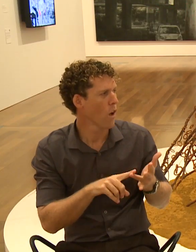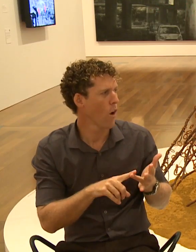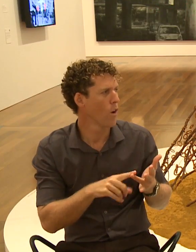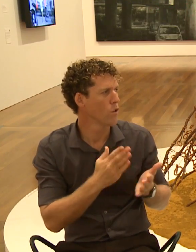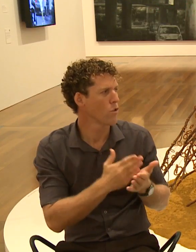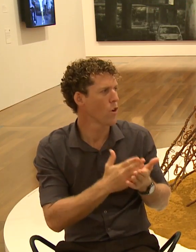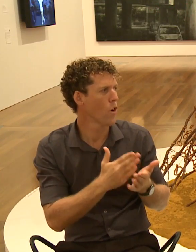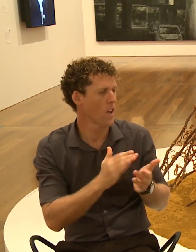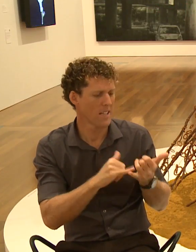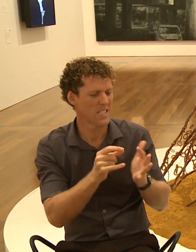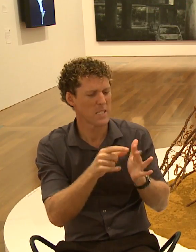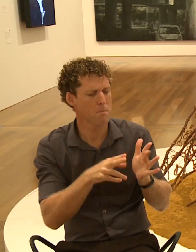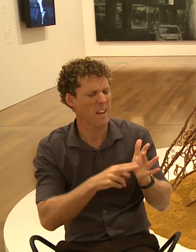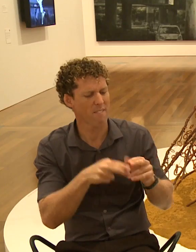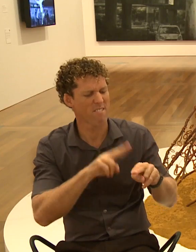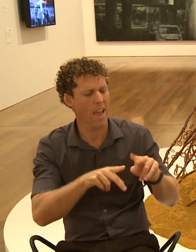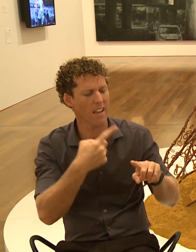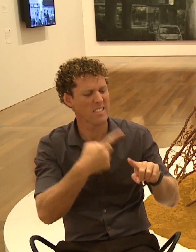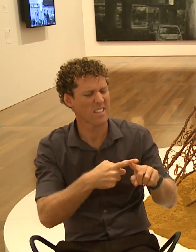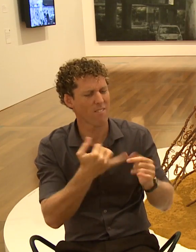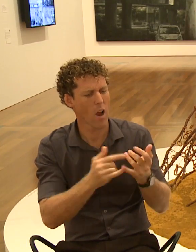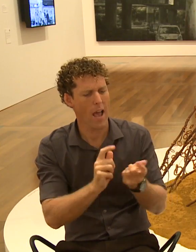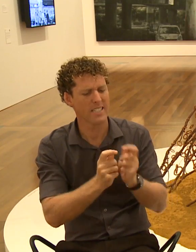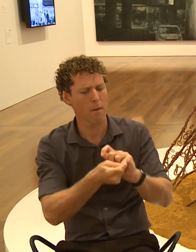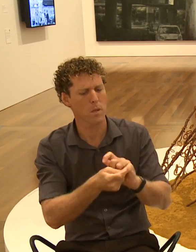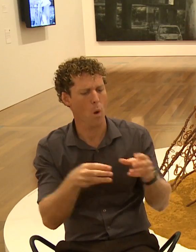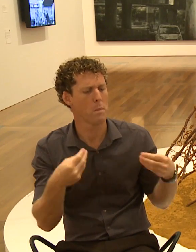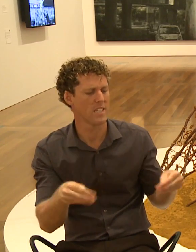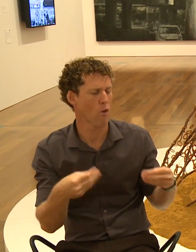it's adaptable. It's an adaptable material, you know.